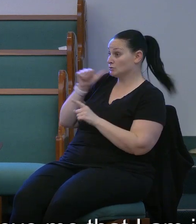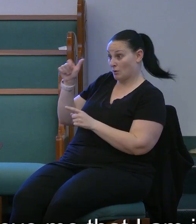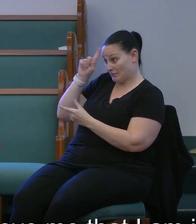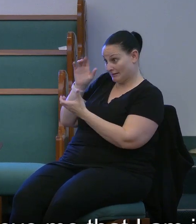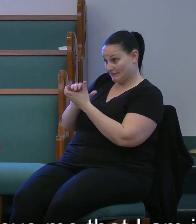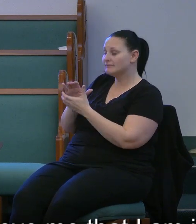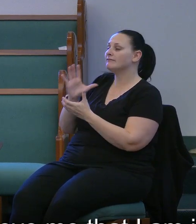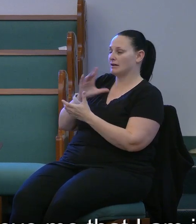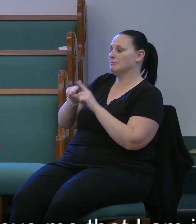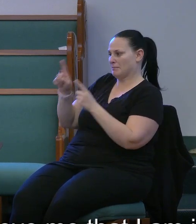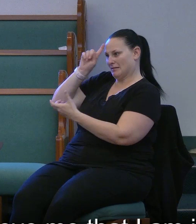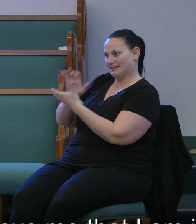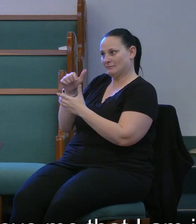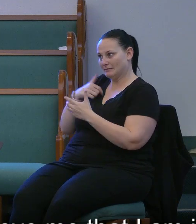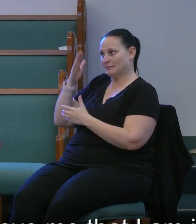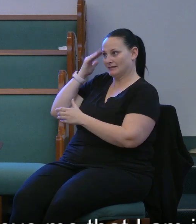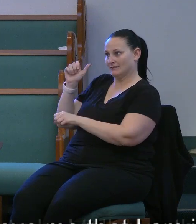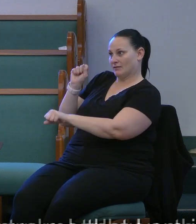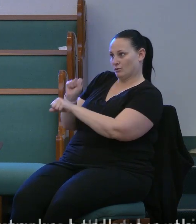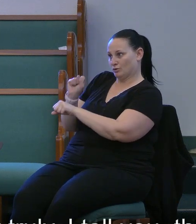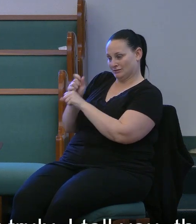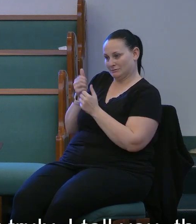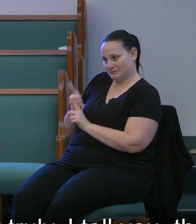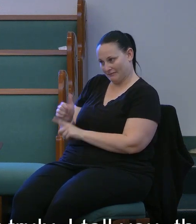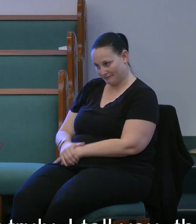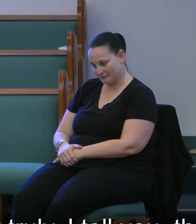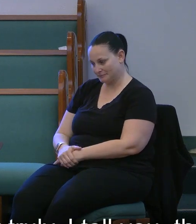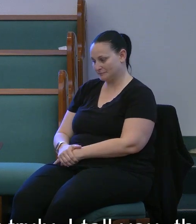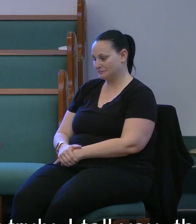then believe me because of the works themselves.